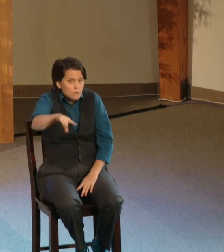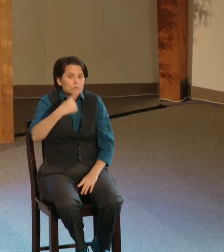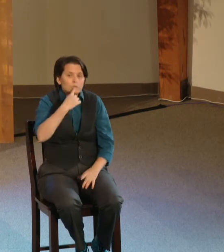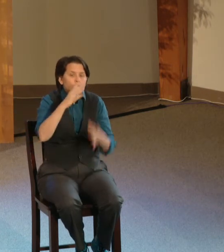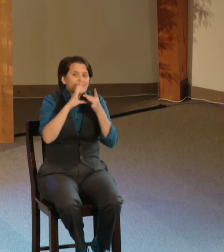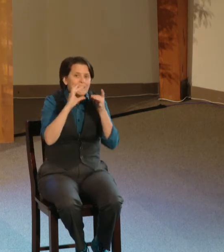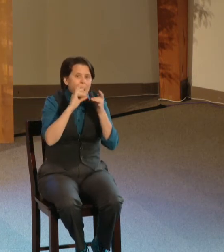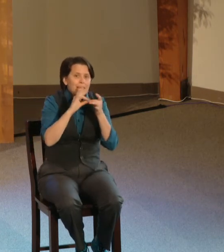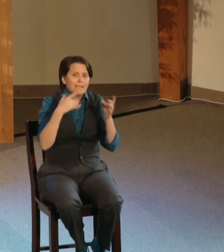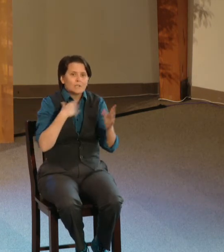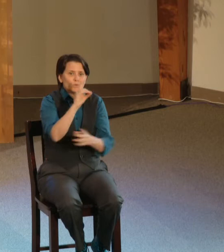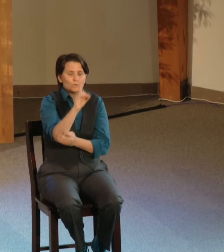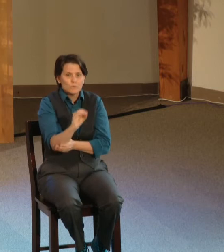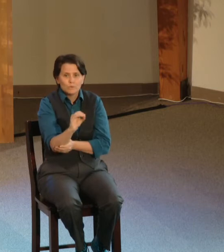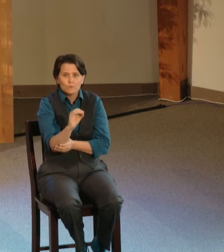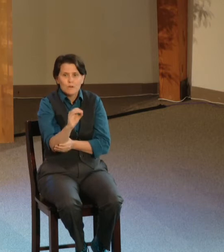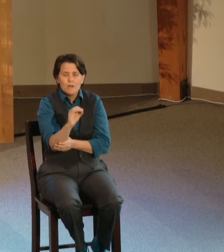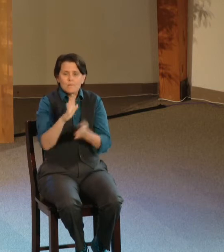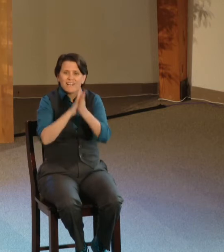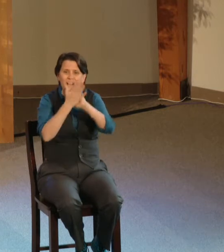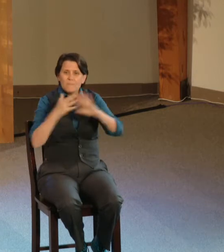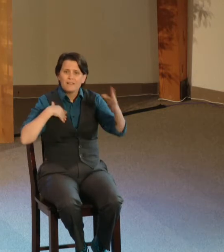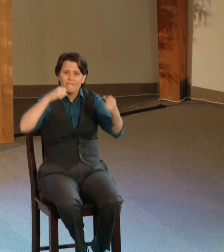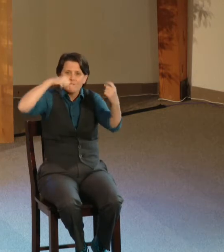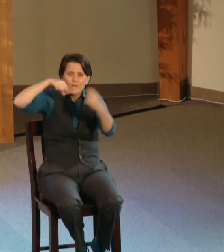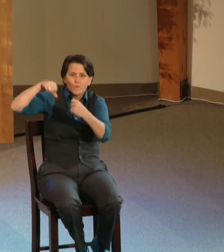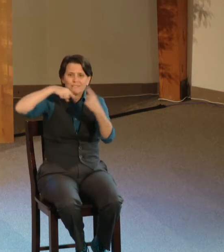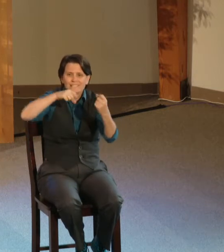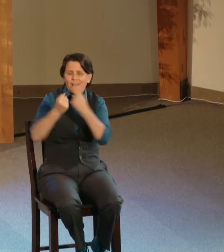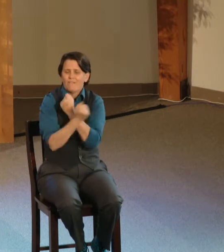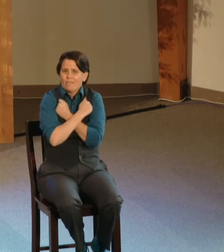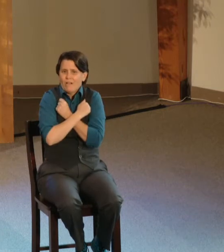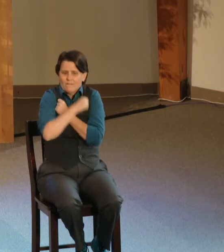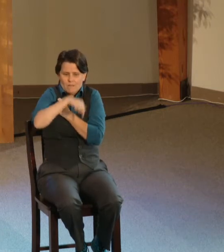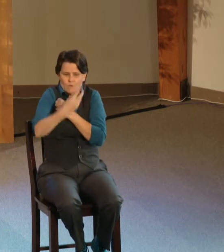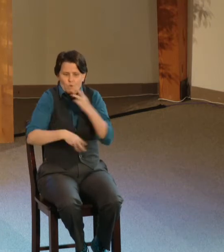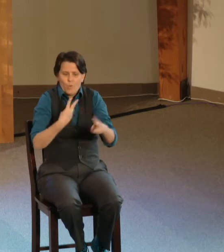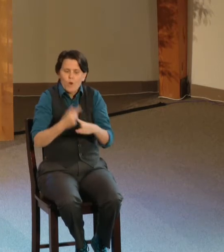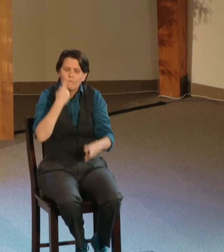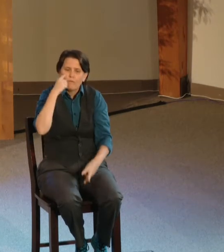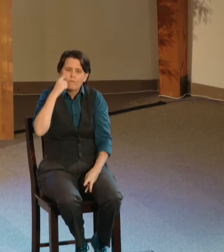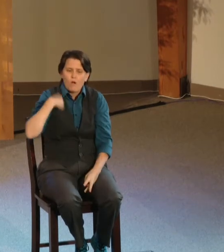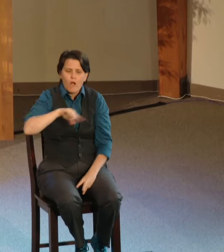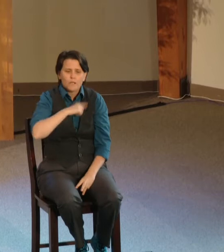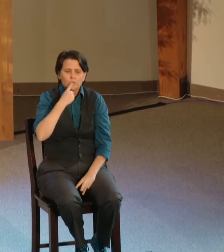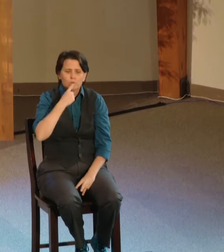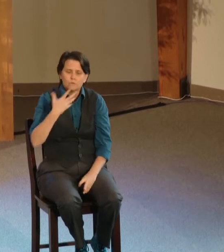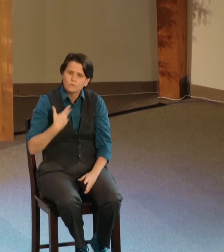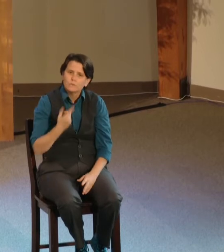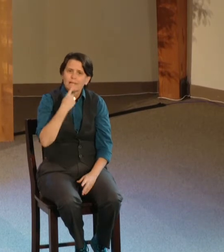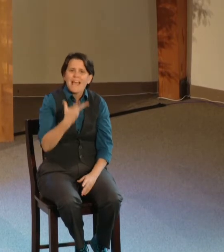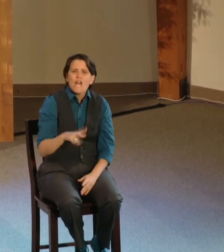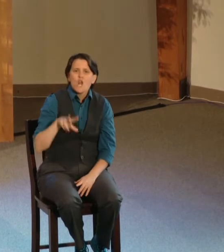Being a frequency of love in the world means it is necessary for us to speak a strong no if we see something